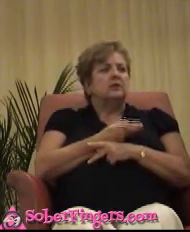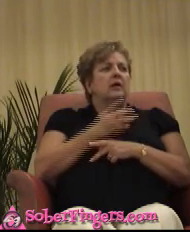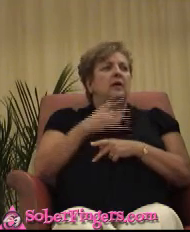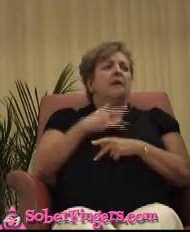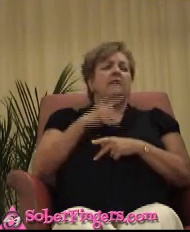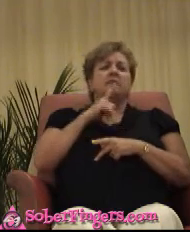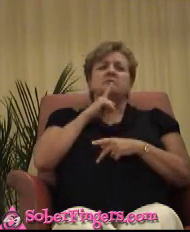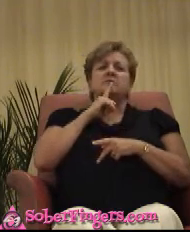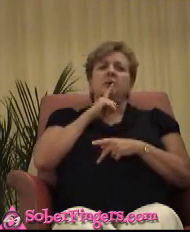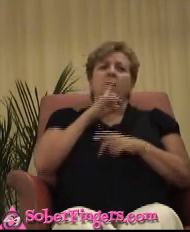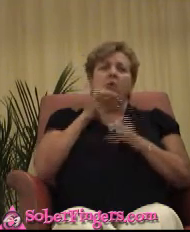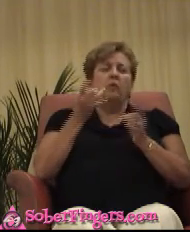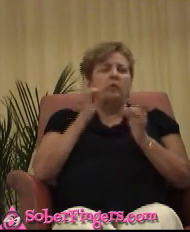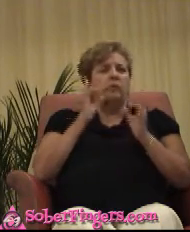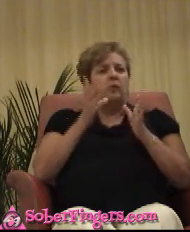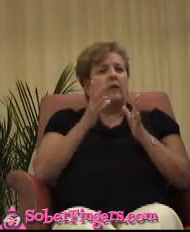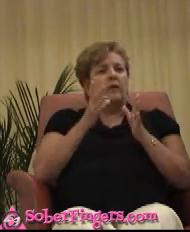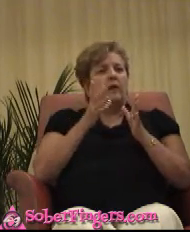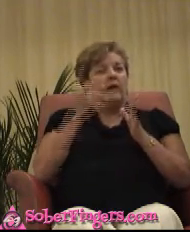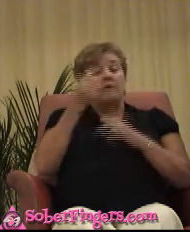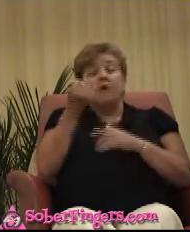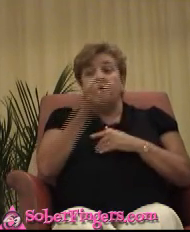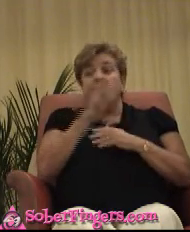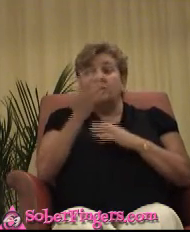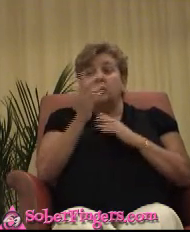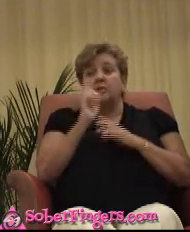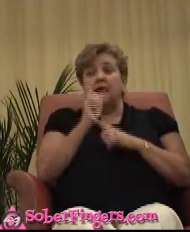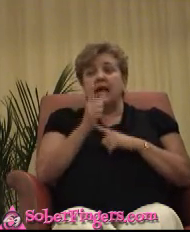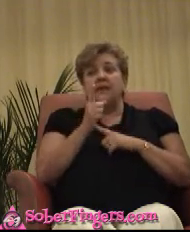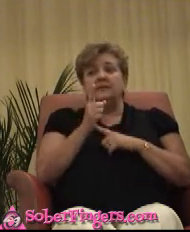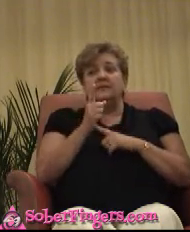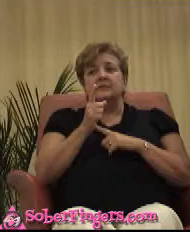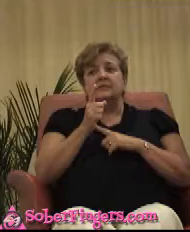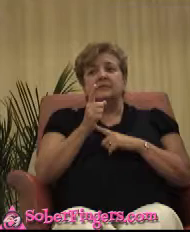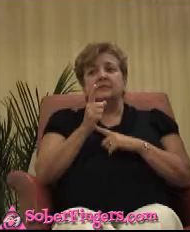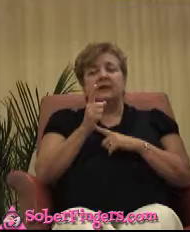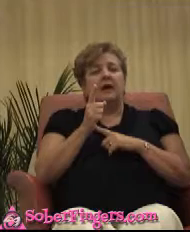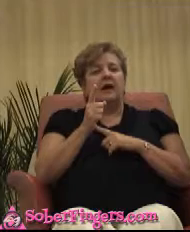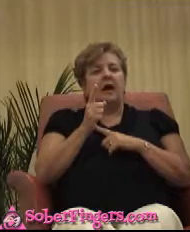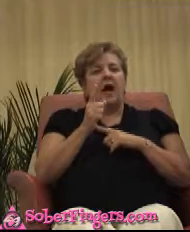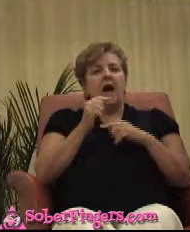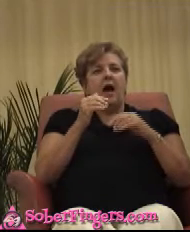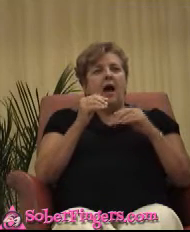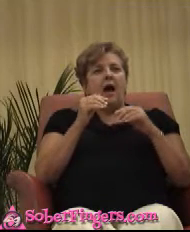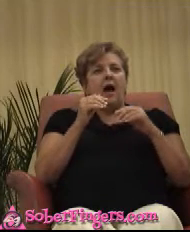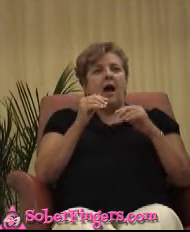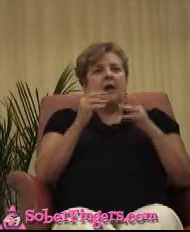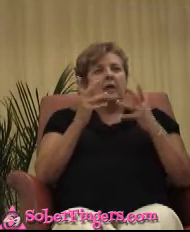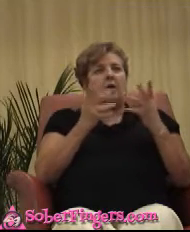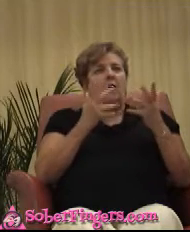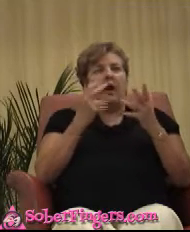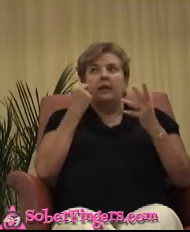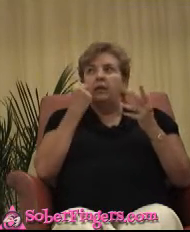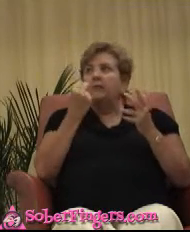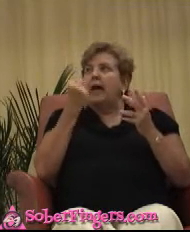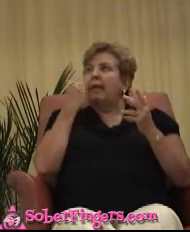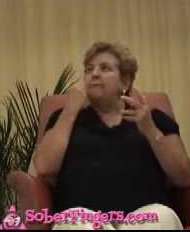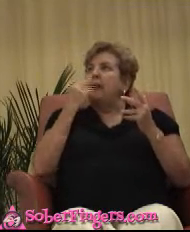And just for a few seconds, probably microseconds, I had a quick flashback of some of the high points of my life, the real